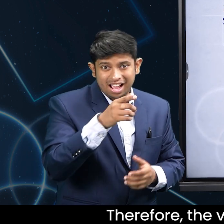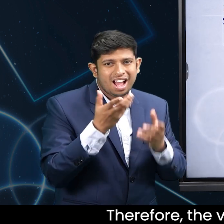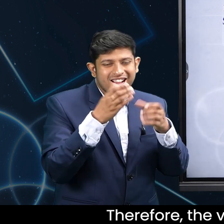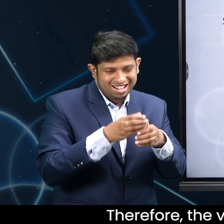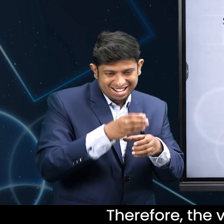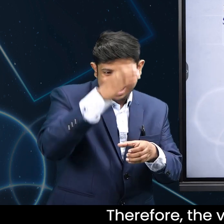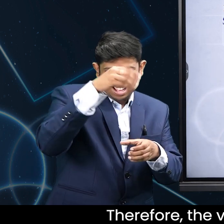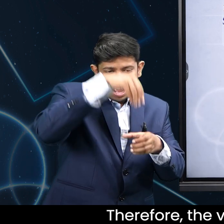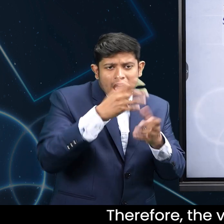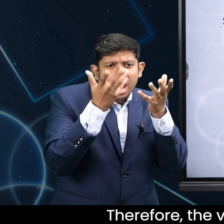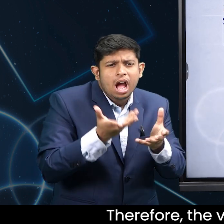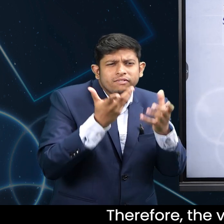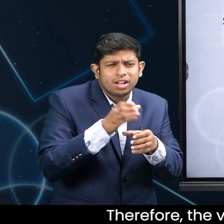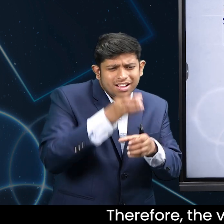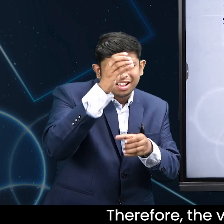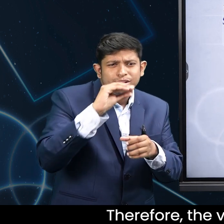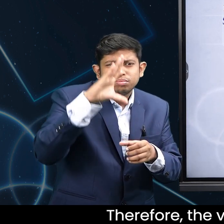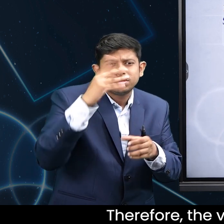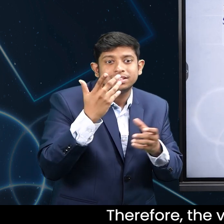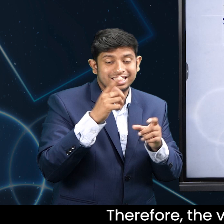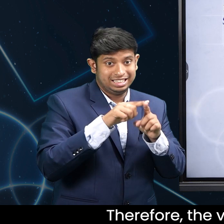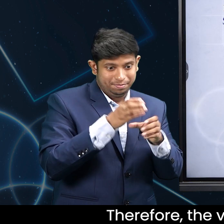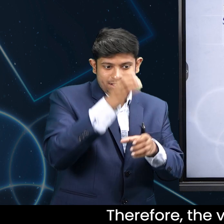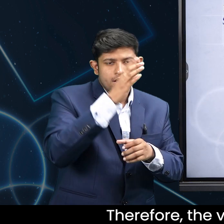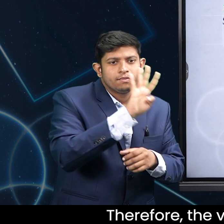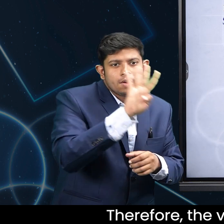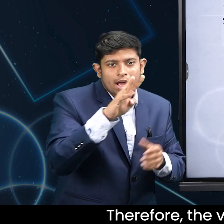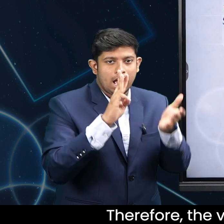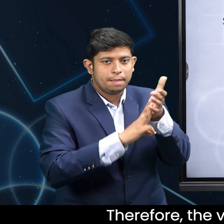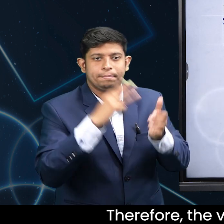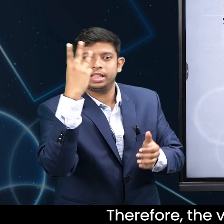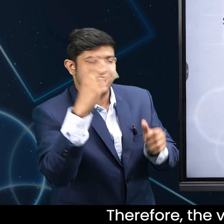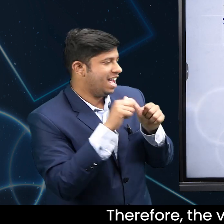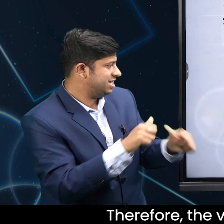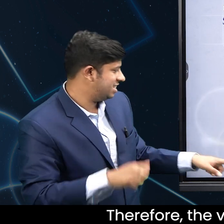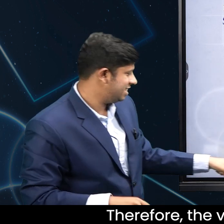Therefore, the volume of the cylindrical pillar is equal to 44 meter cube.